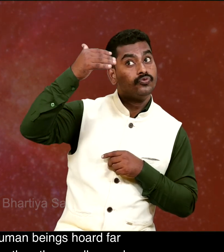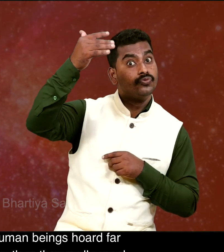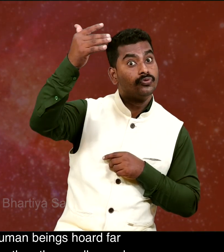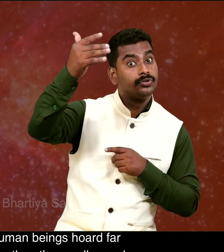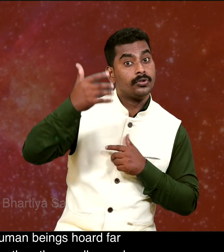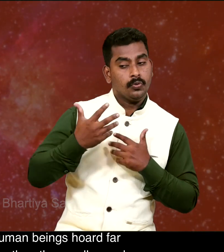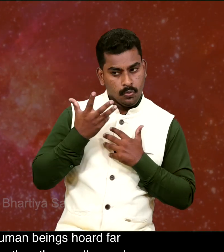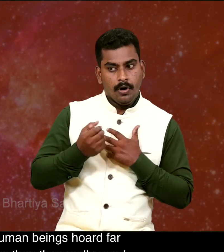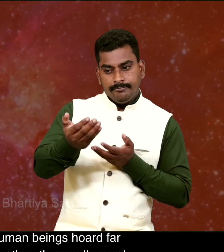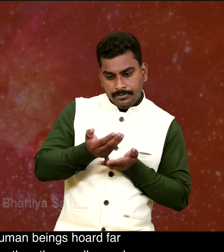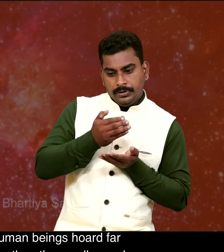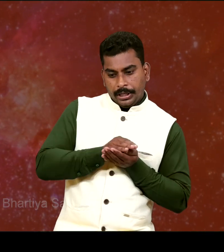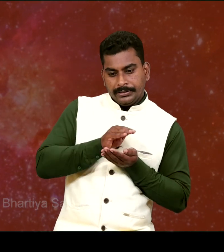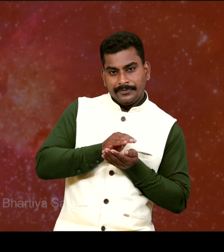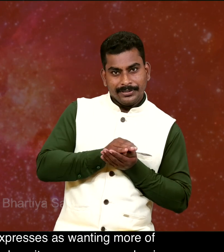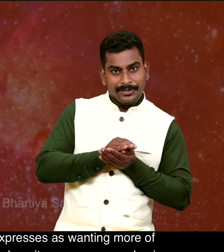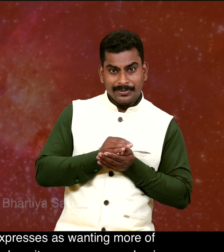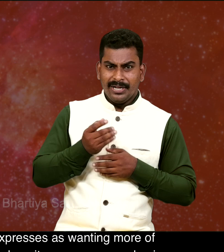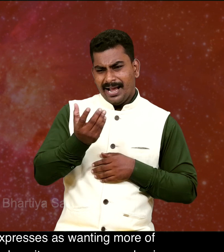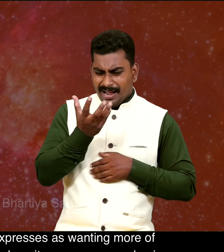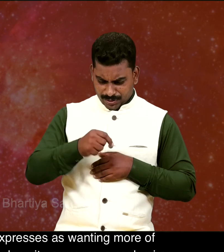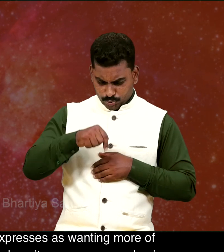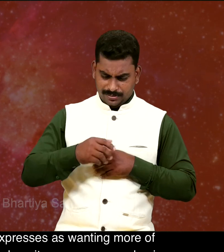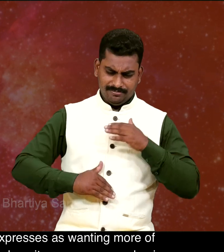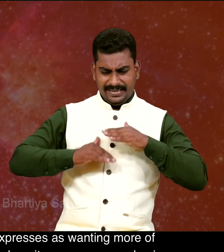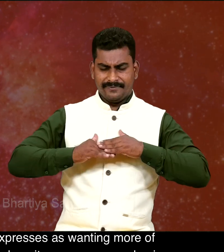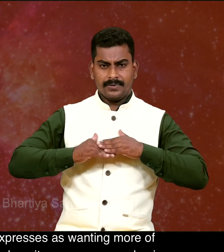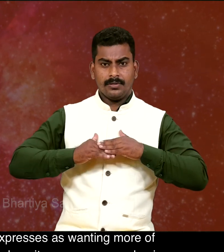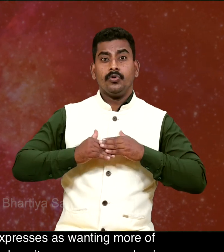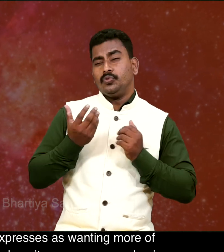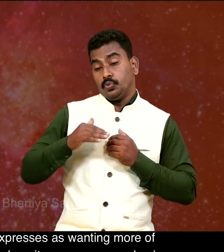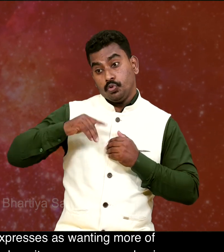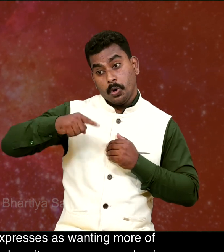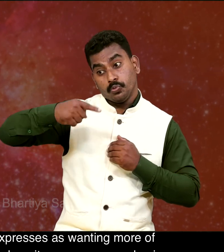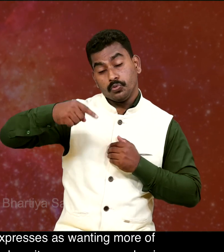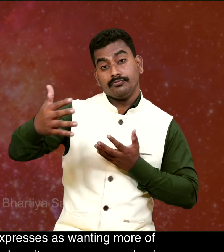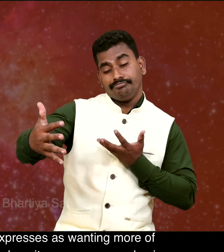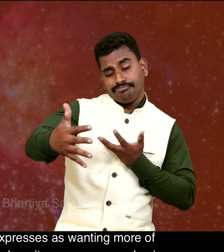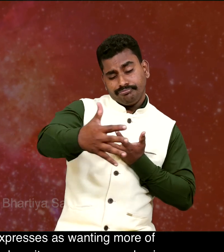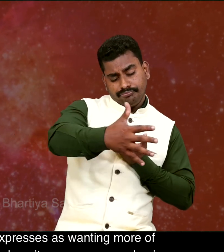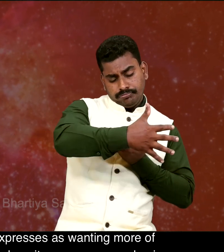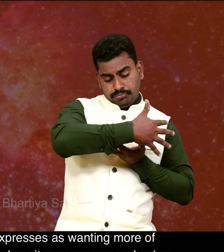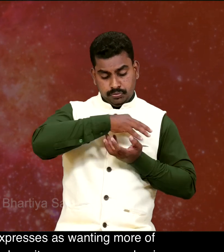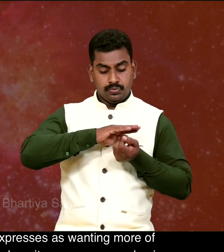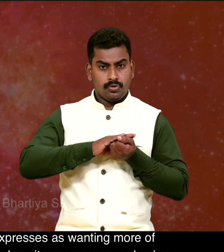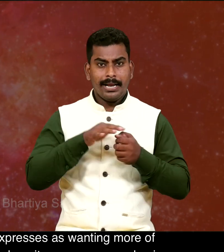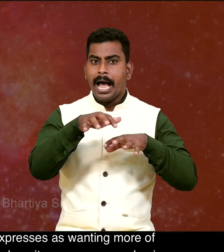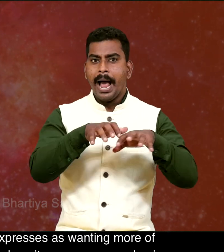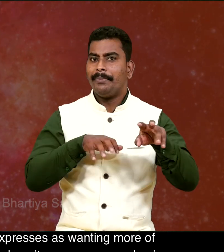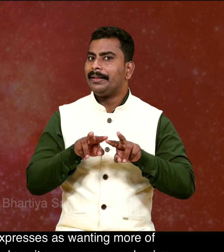need. Greed expresses as wanting more and more of what one